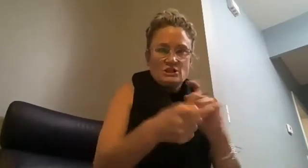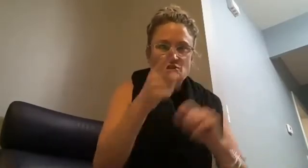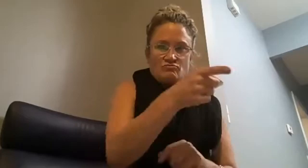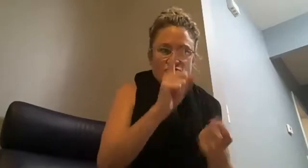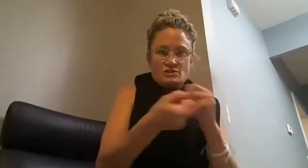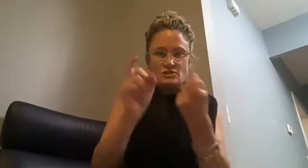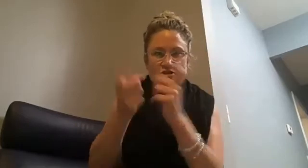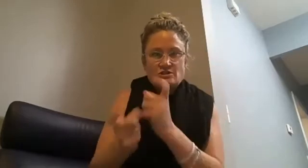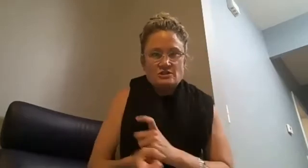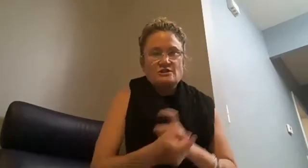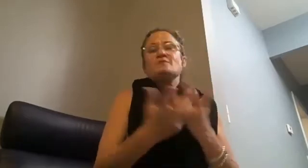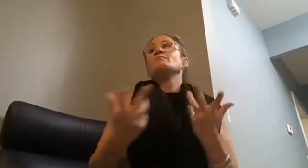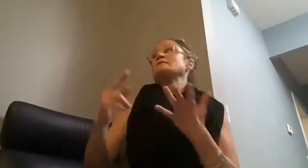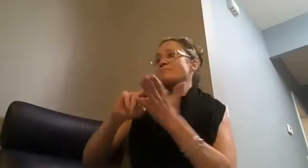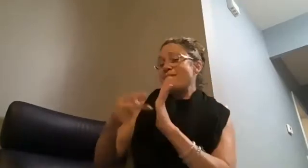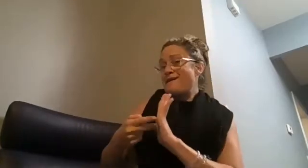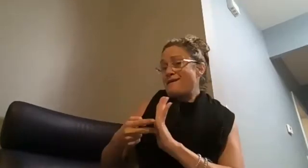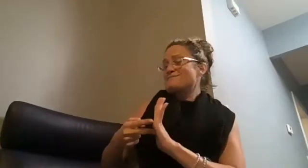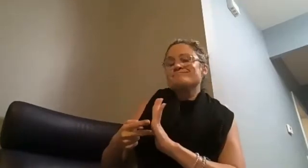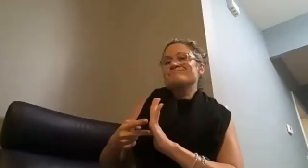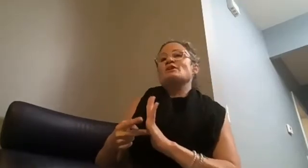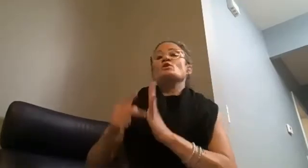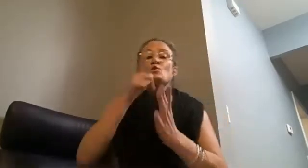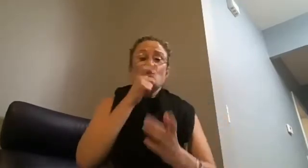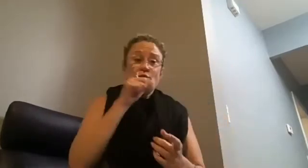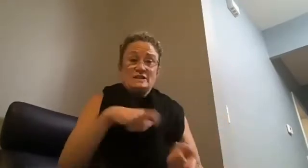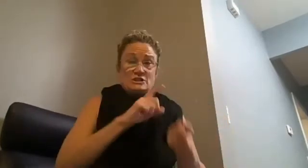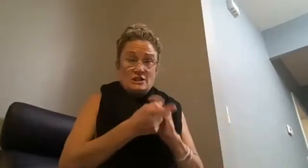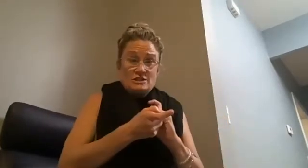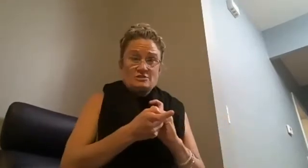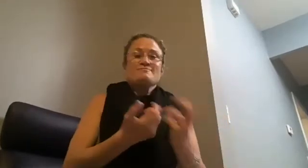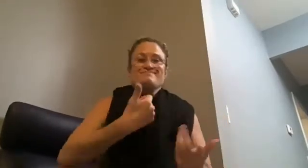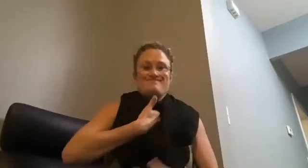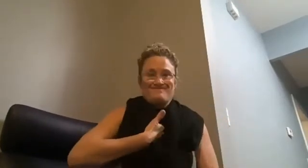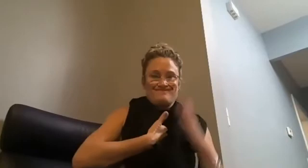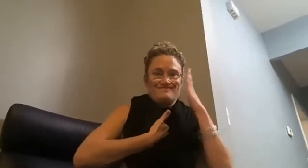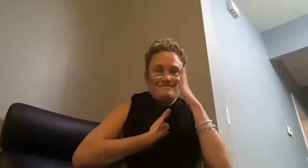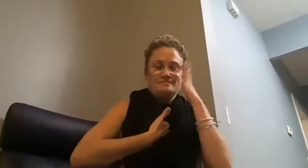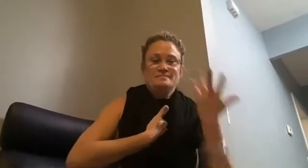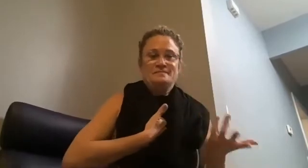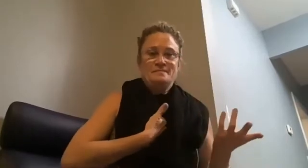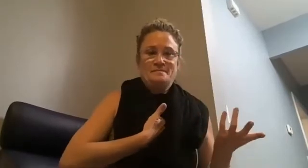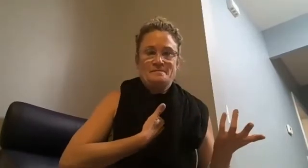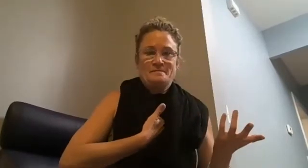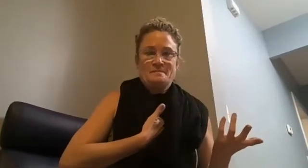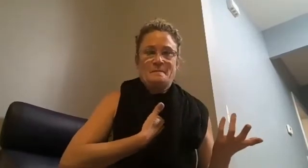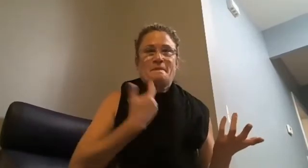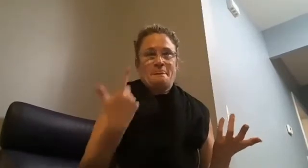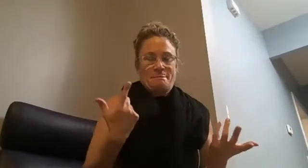my sponsor was pointing out was ultimately the only person that needed to change was me. And having begun to develop this relationship with a higher